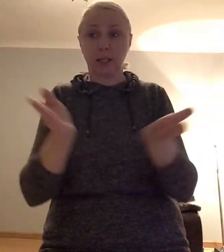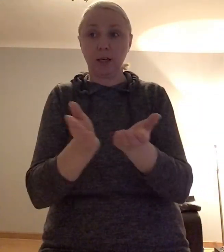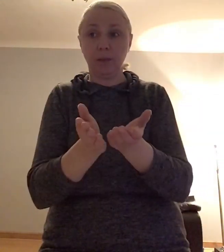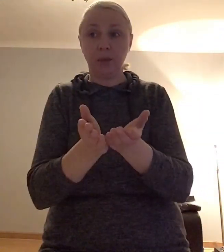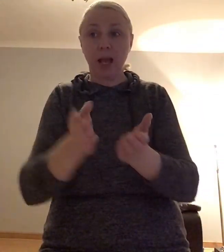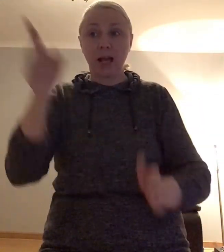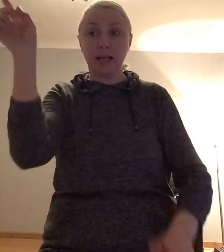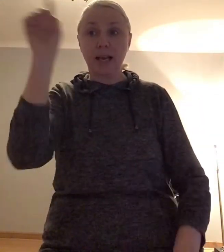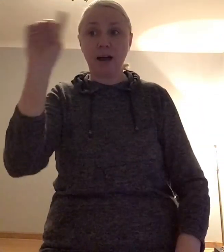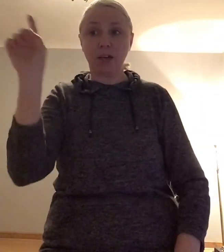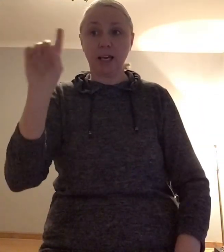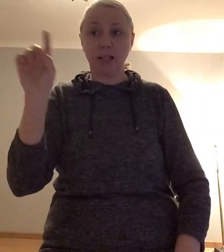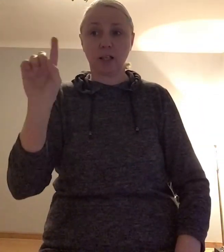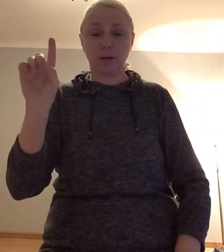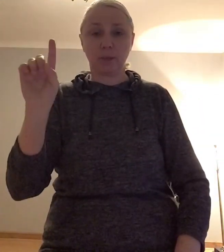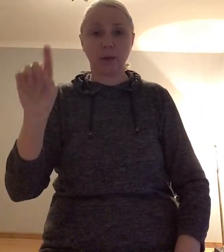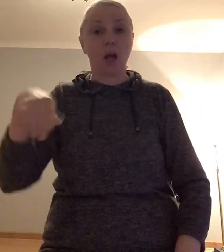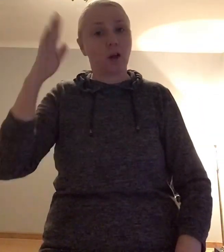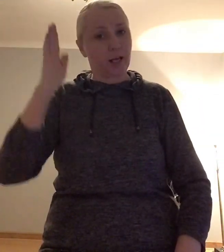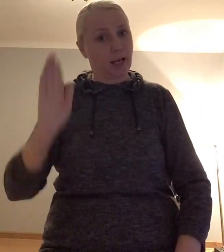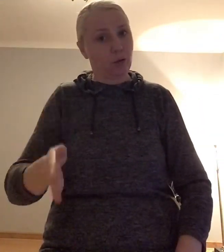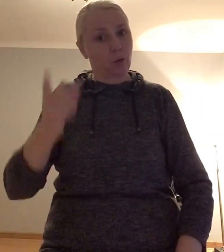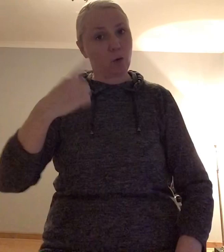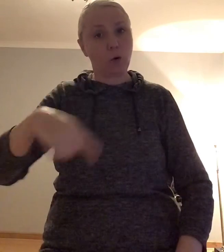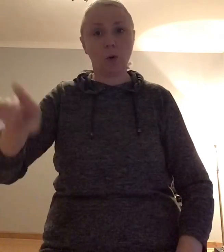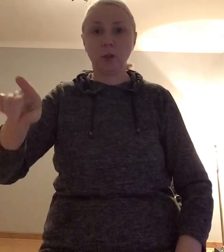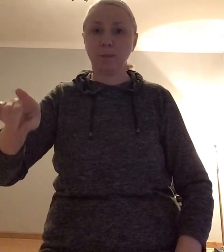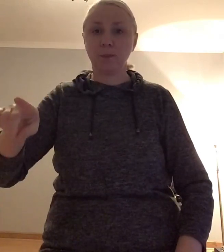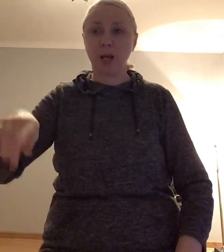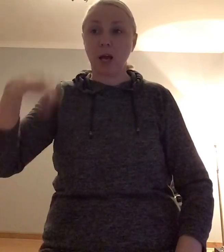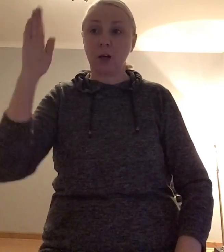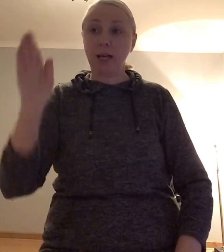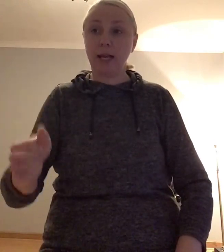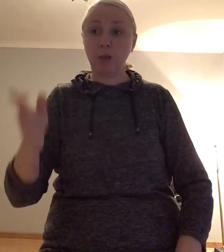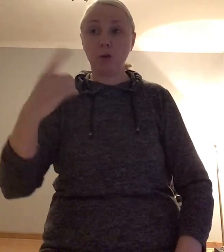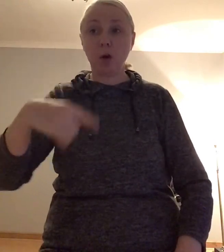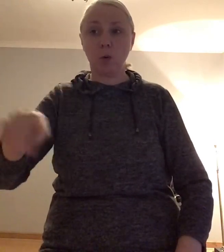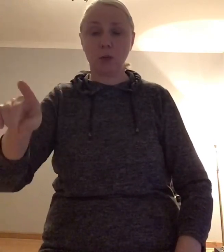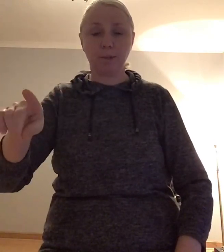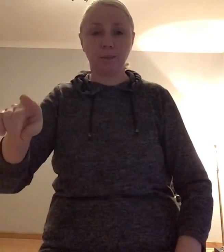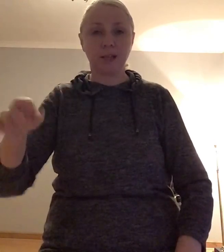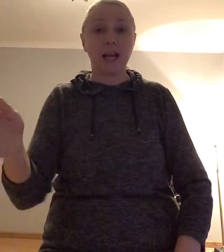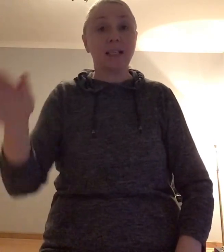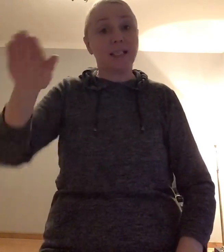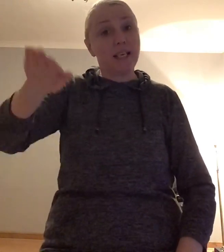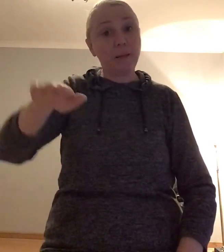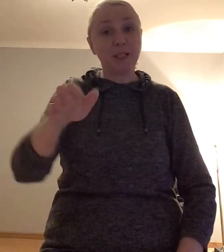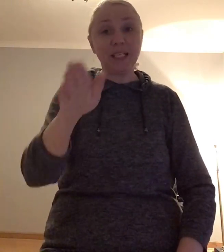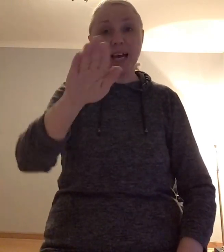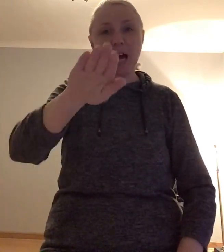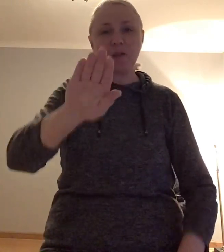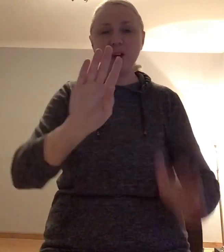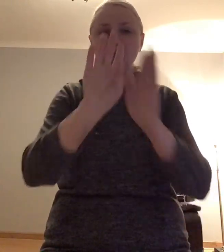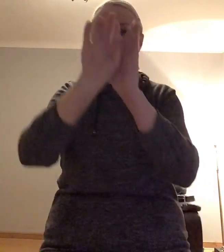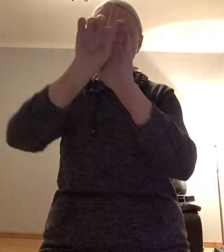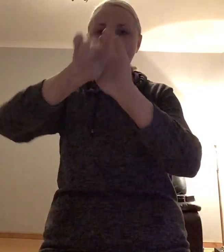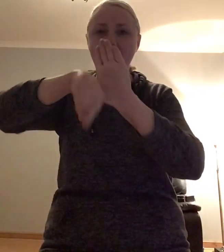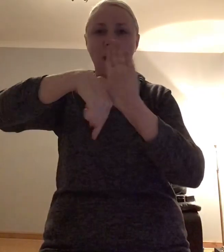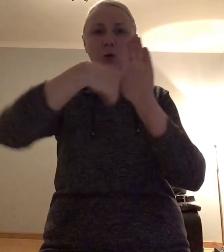equator, navigator. Gotta hit the road, gotta hit the road. Deep sea diving, round